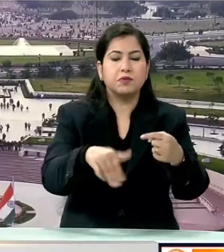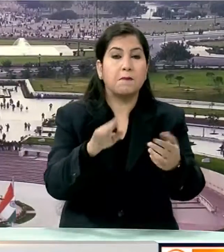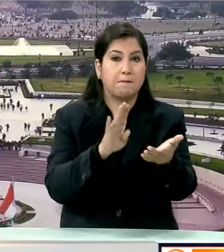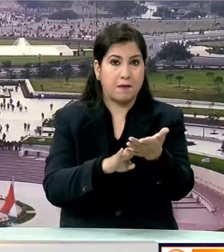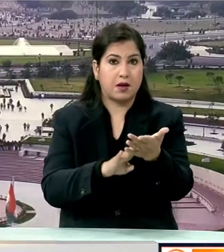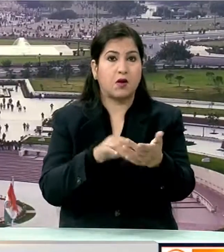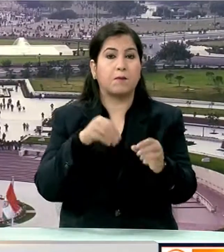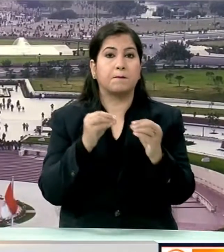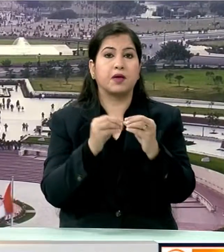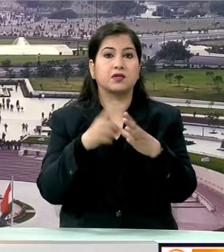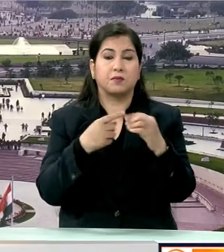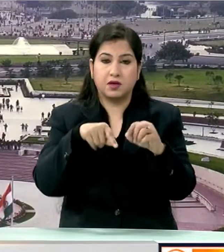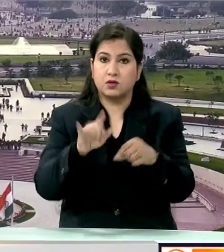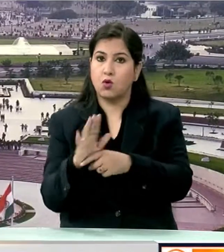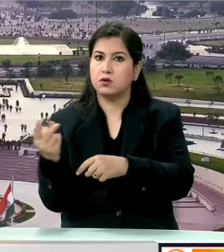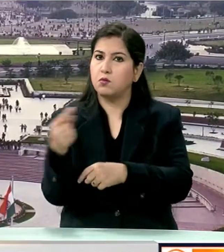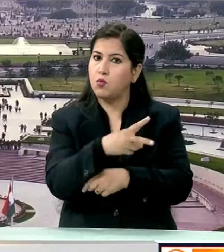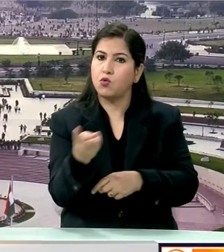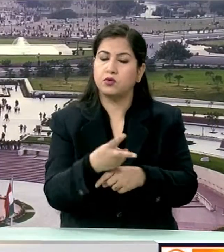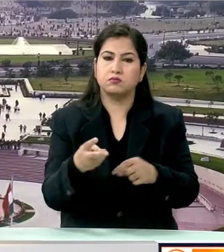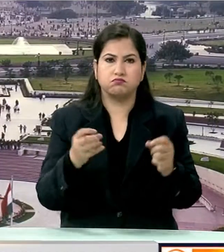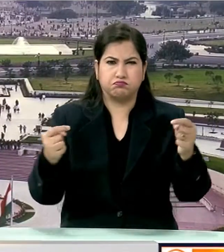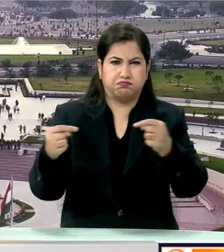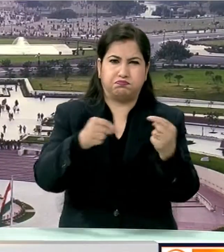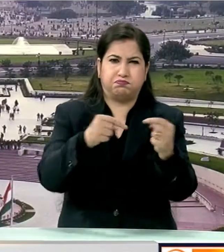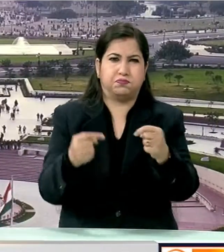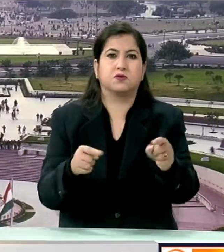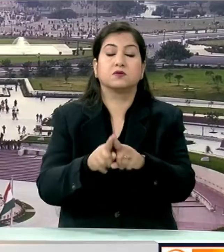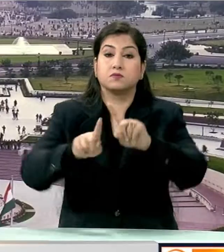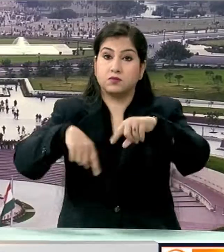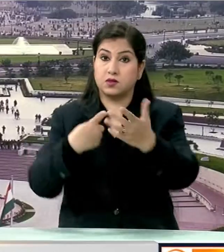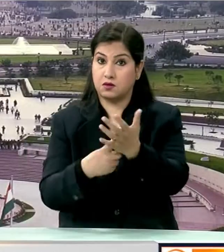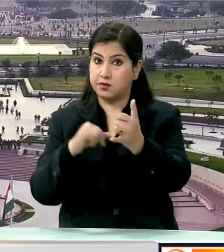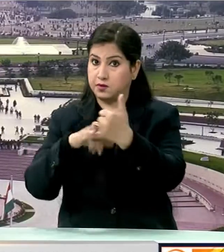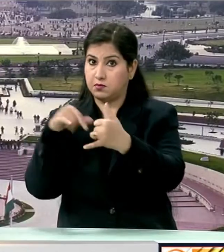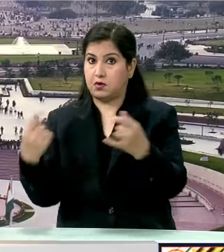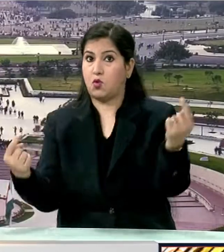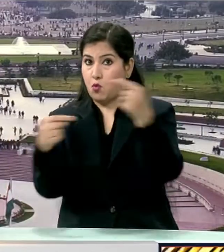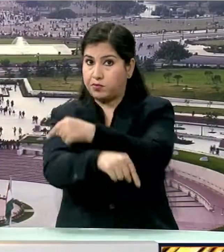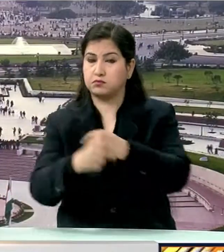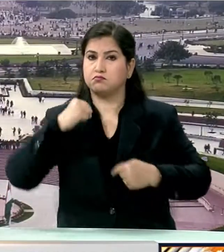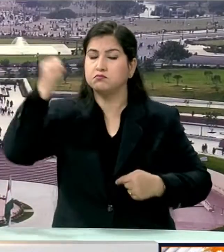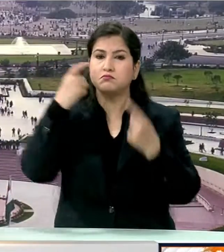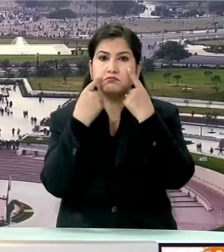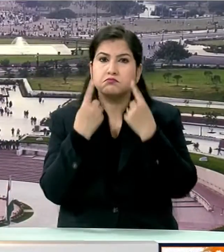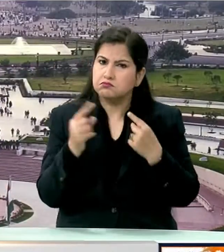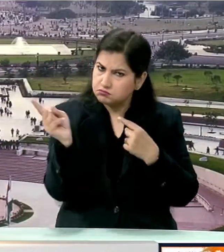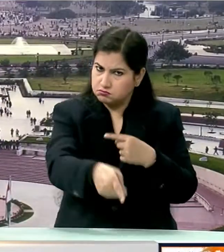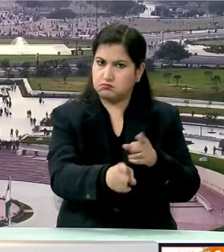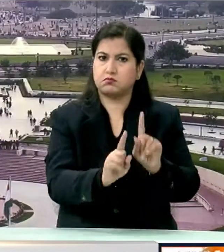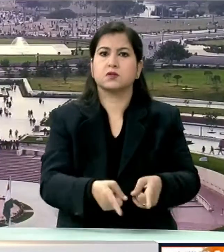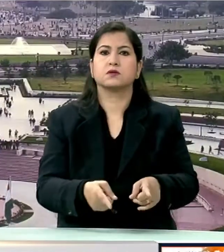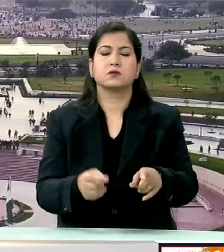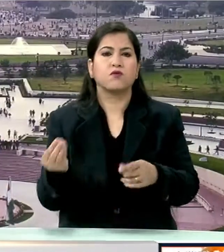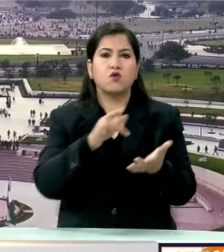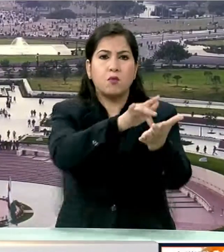the members of the BJP and Congress nearly came to blows. In the Rajya Sabha, the opposition demanded a probe into the violence in